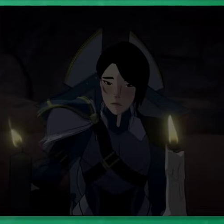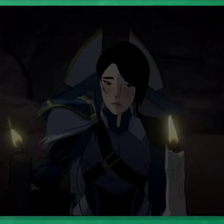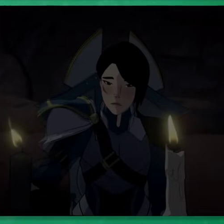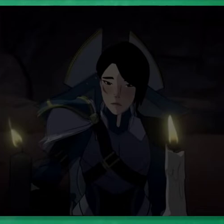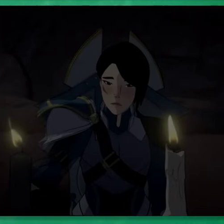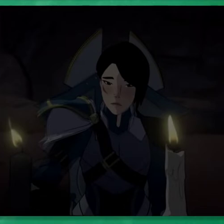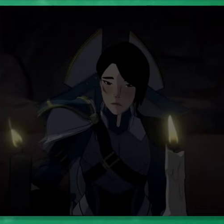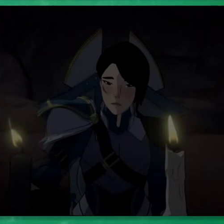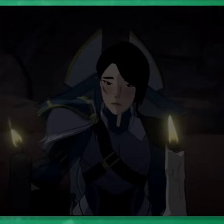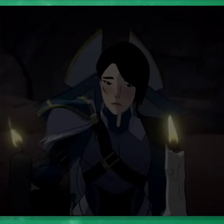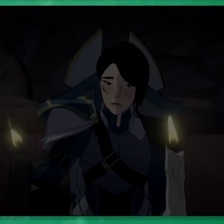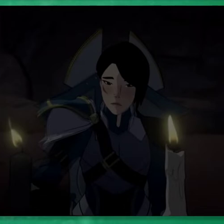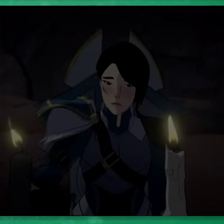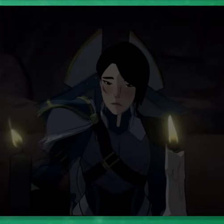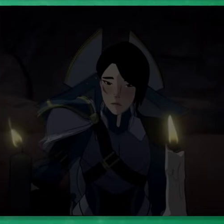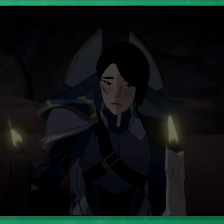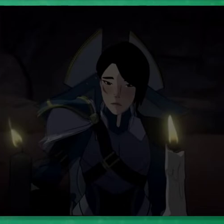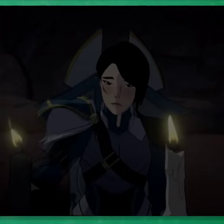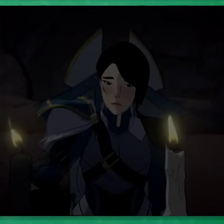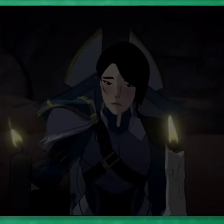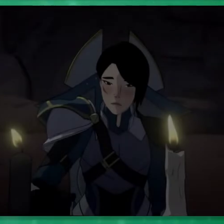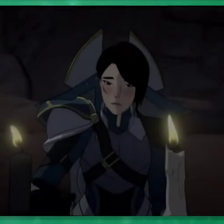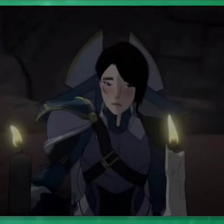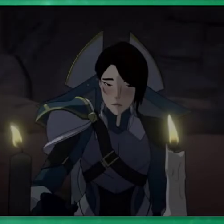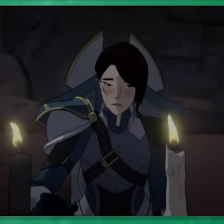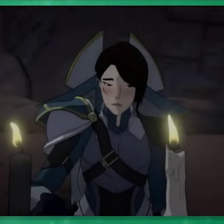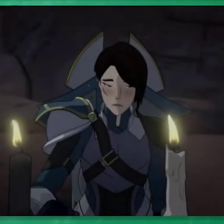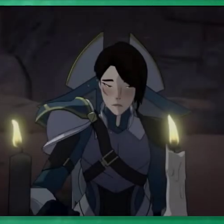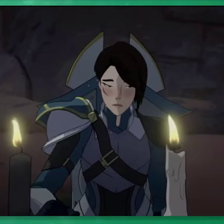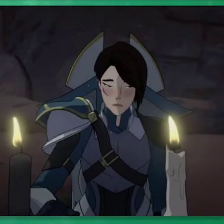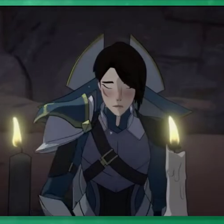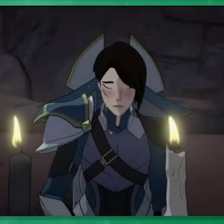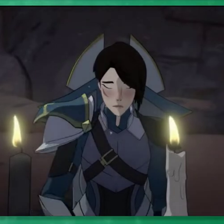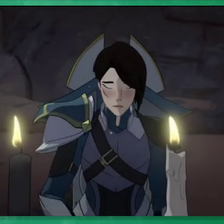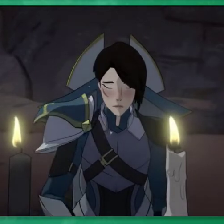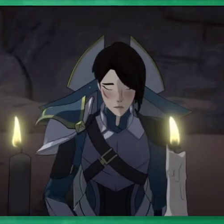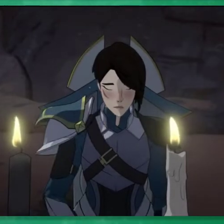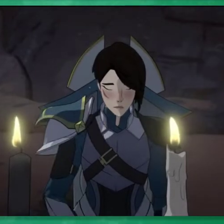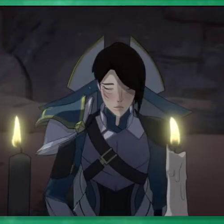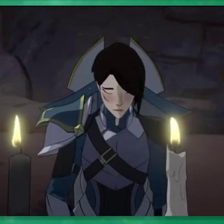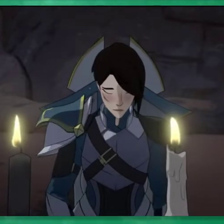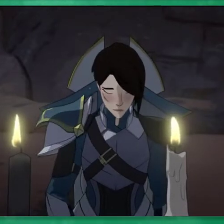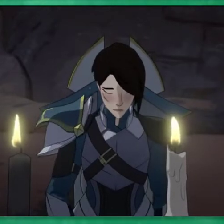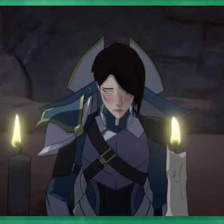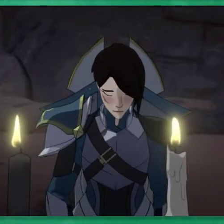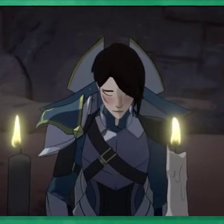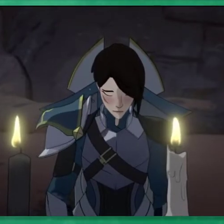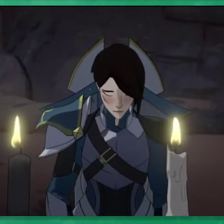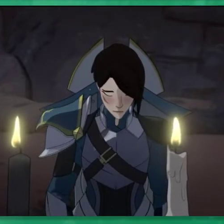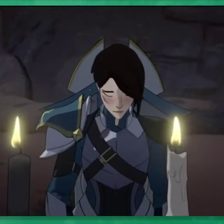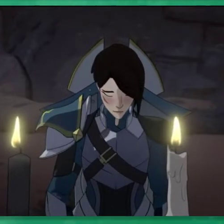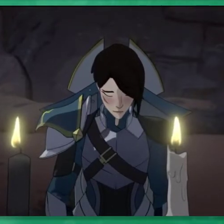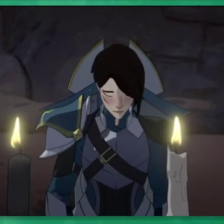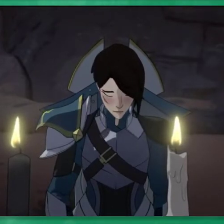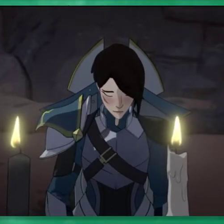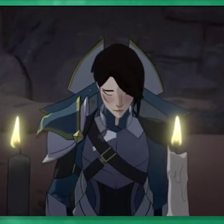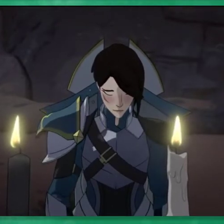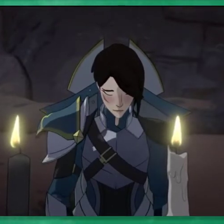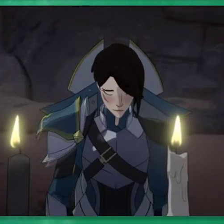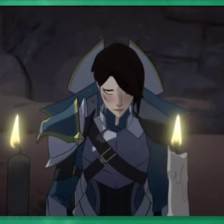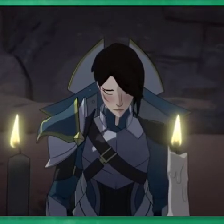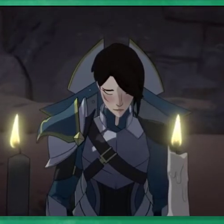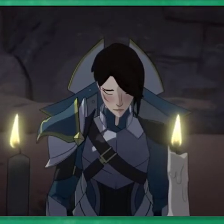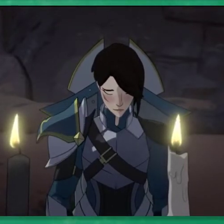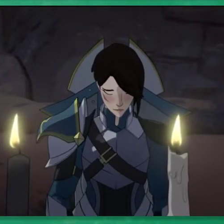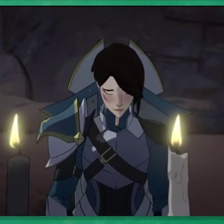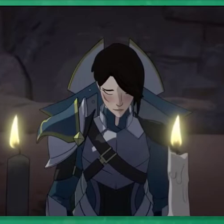me? That is nuts. That is literally nuts. I'm sorry for taking so long, guys. I am only 5 minutes into this.